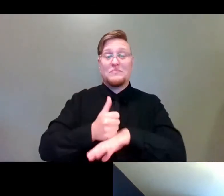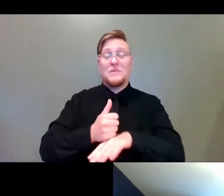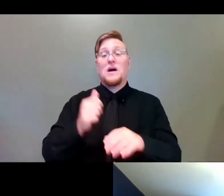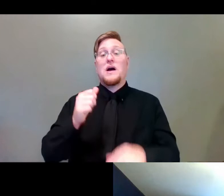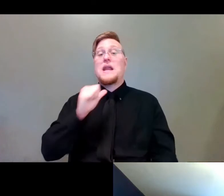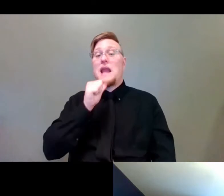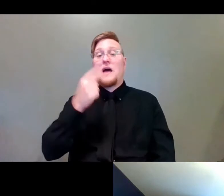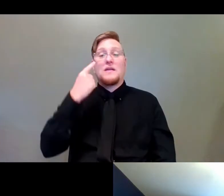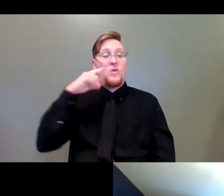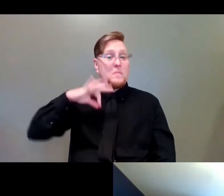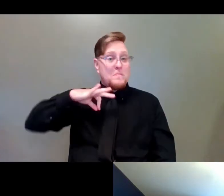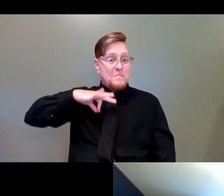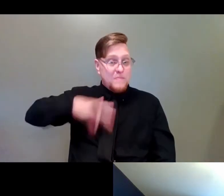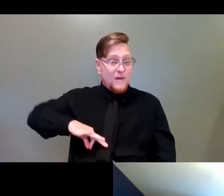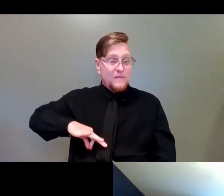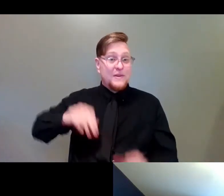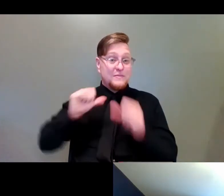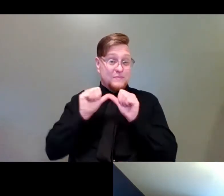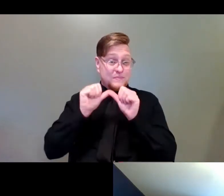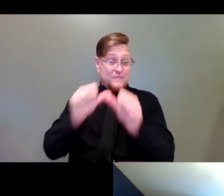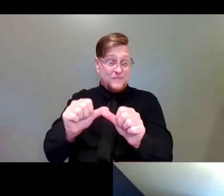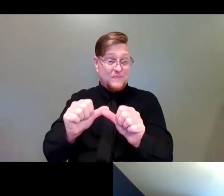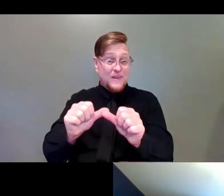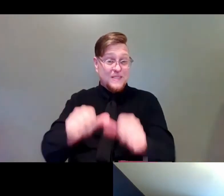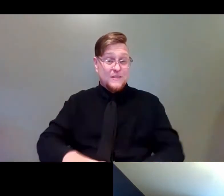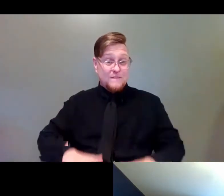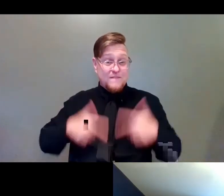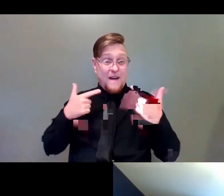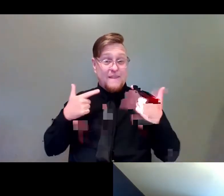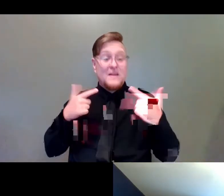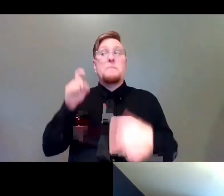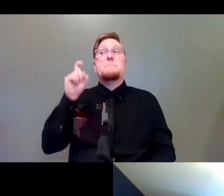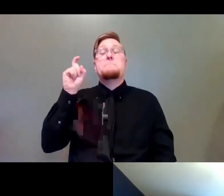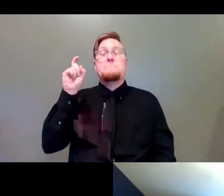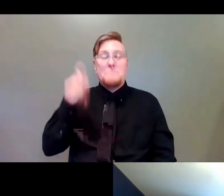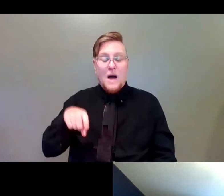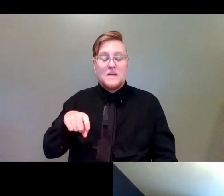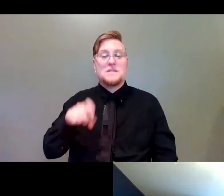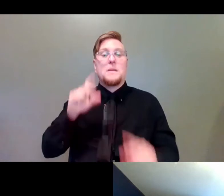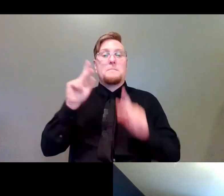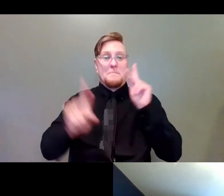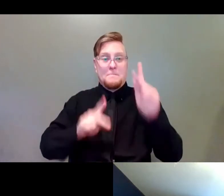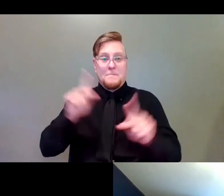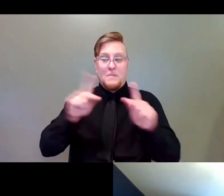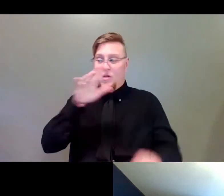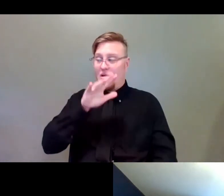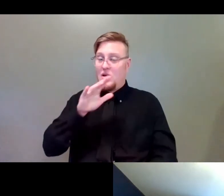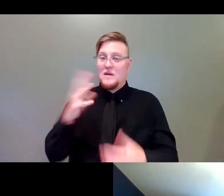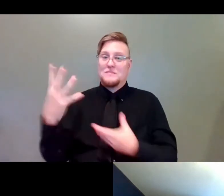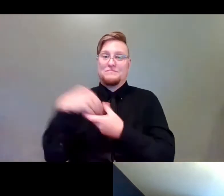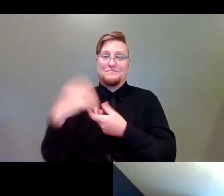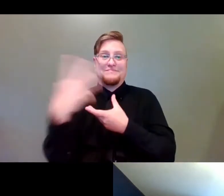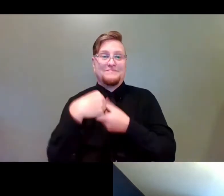that long, you need to surround yourself with people who complement your skills. I mean, hopefully